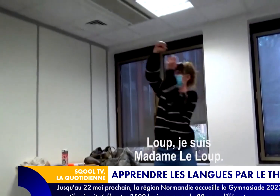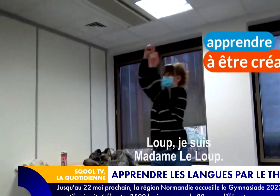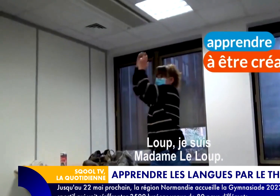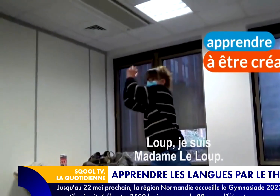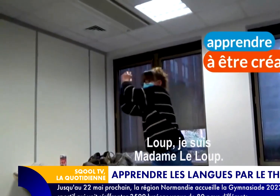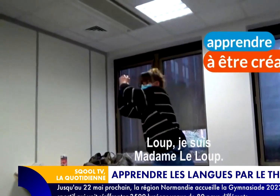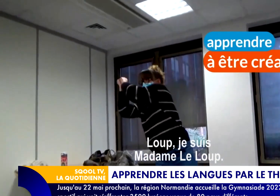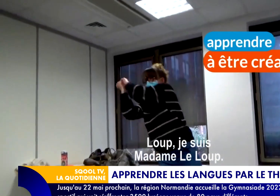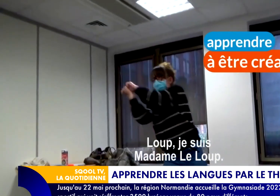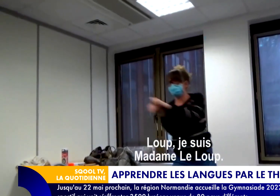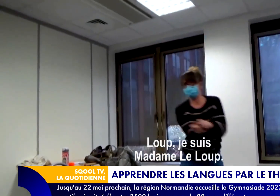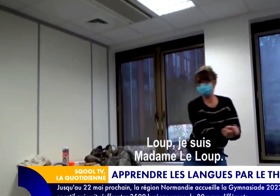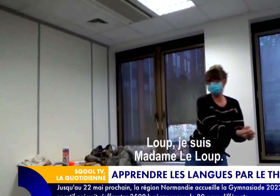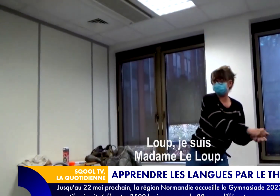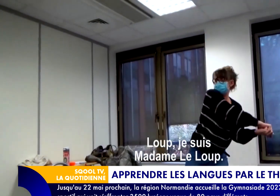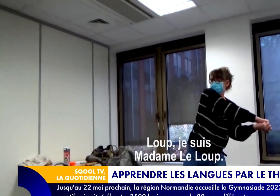Good. Hello.